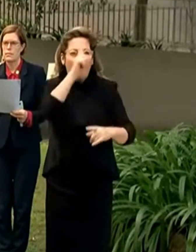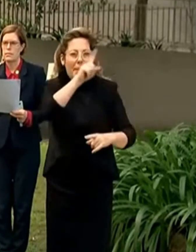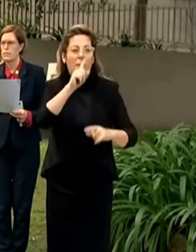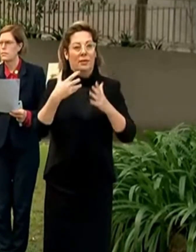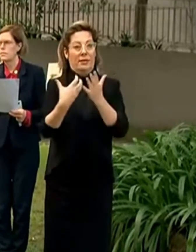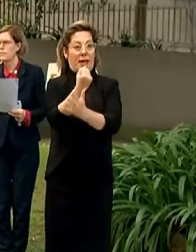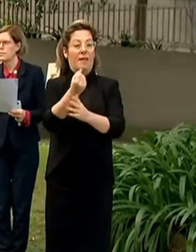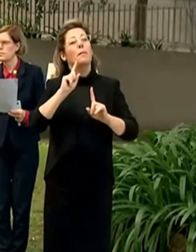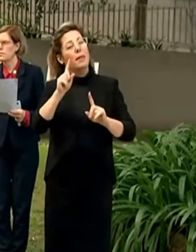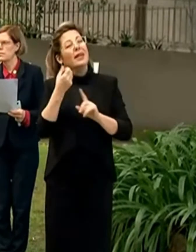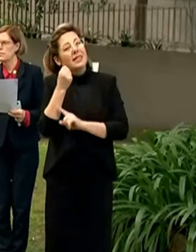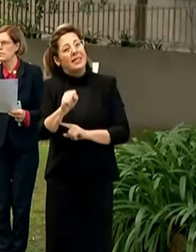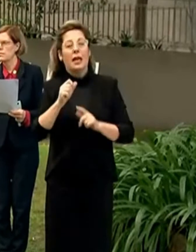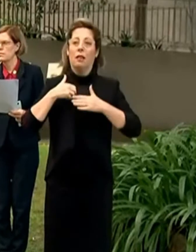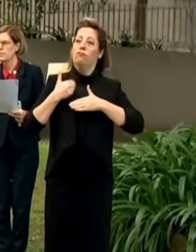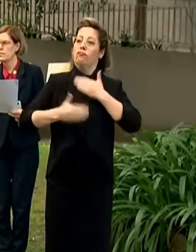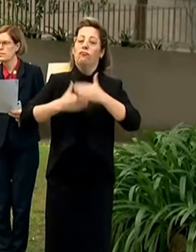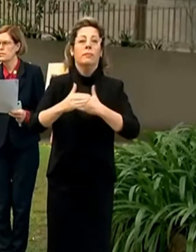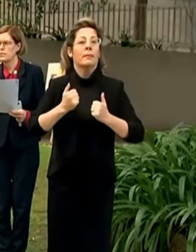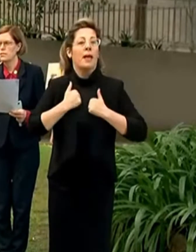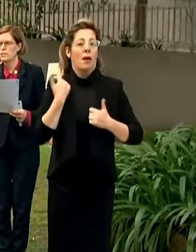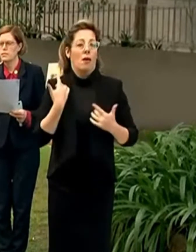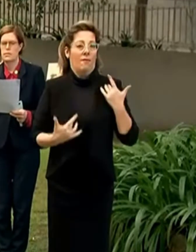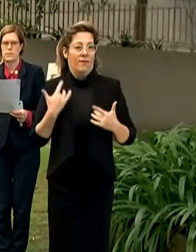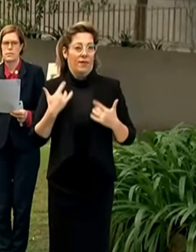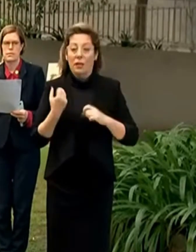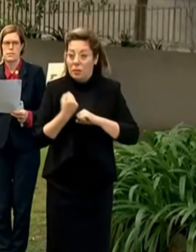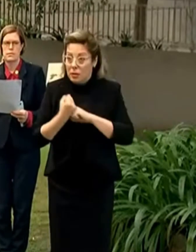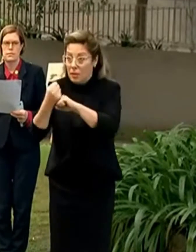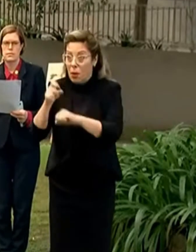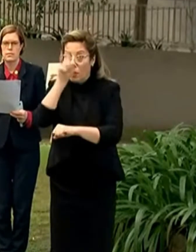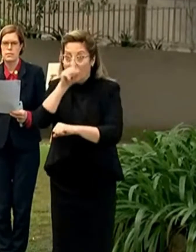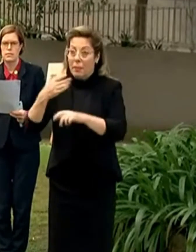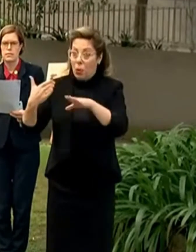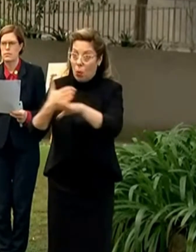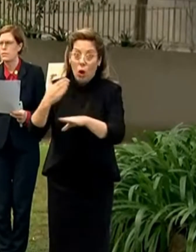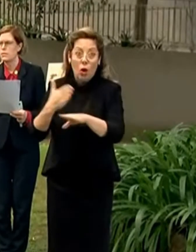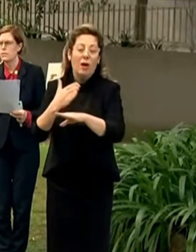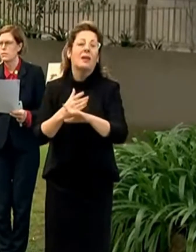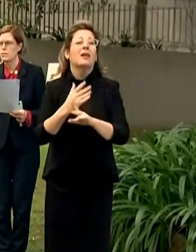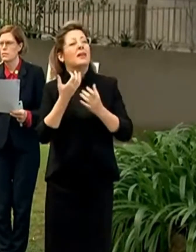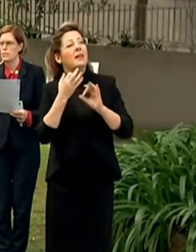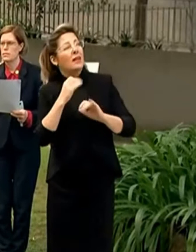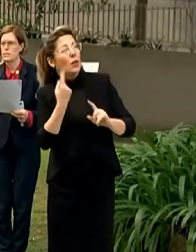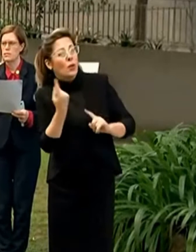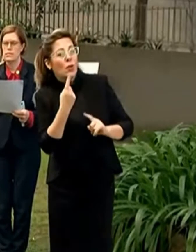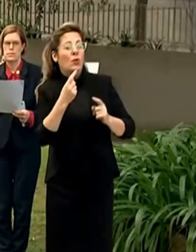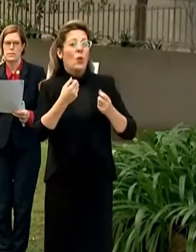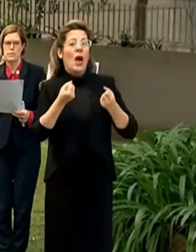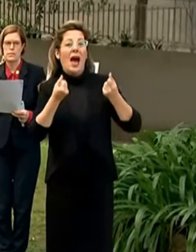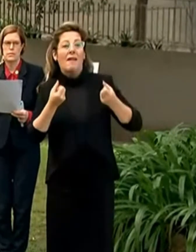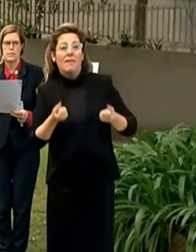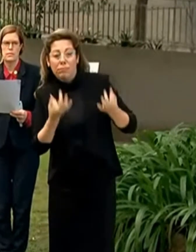obviously going about our daily lives and supporting people into jobs, especially those who have lost their jobs. And keeping this